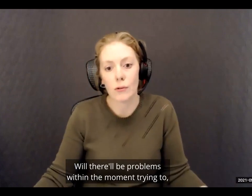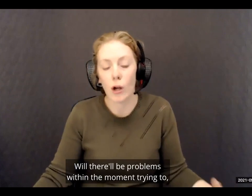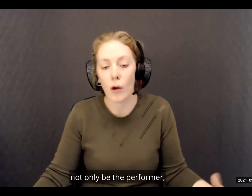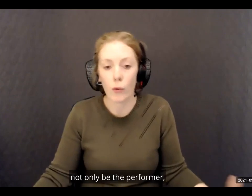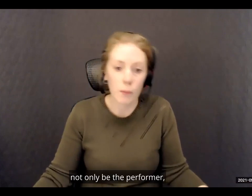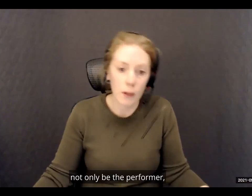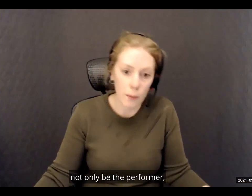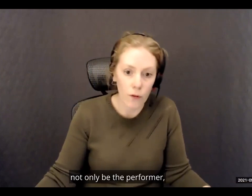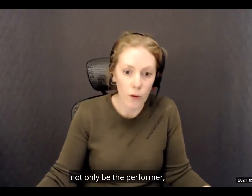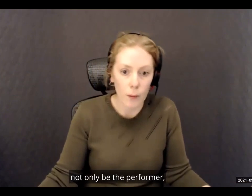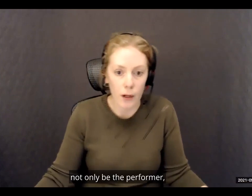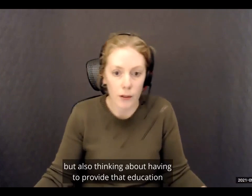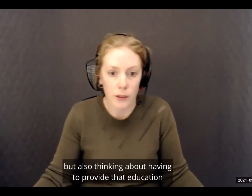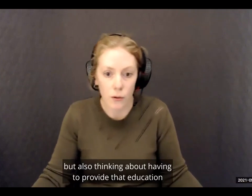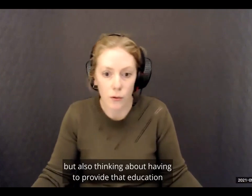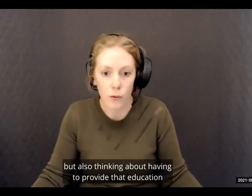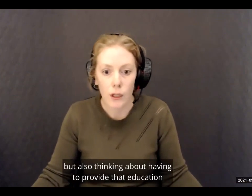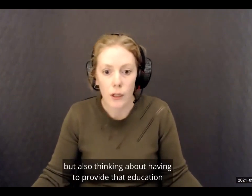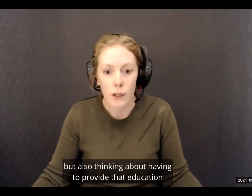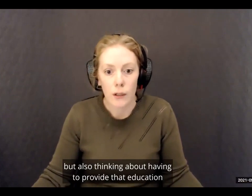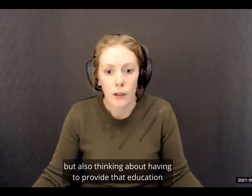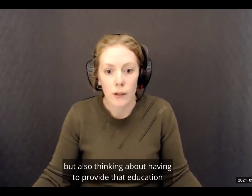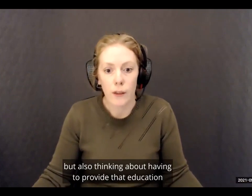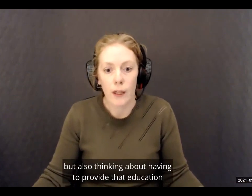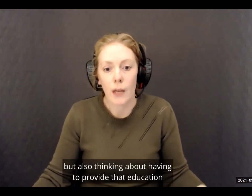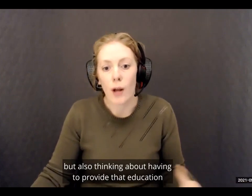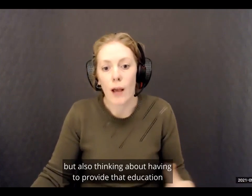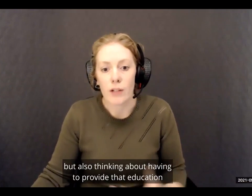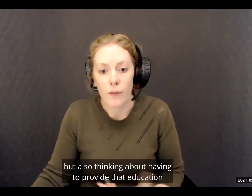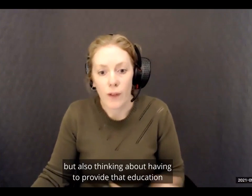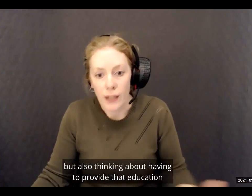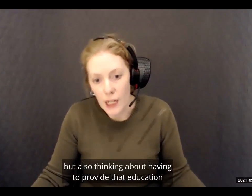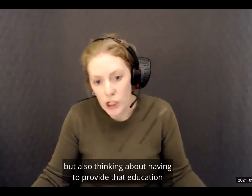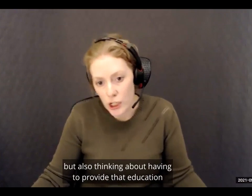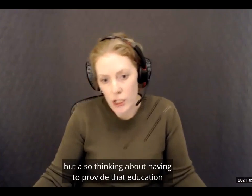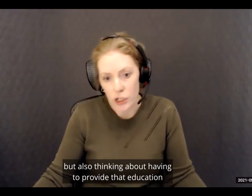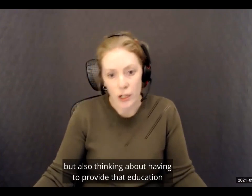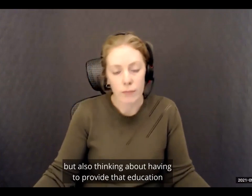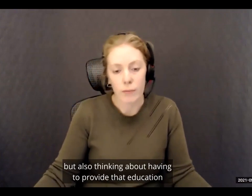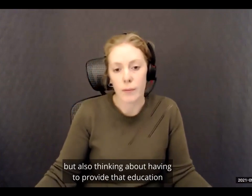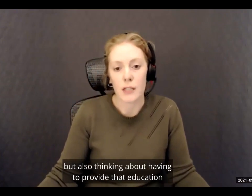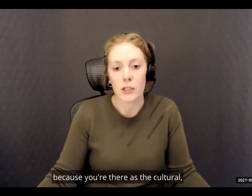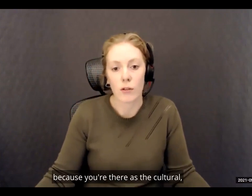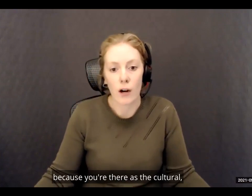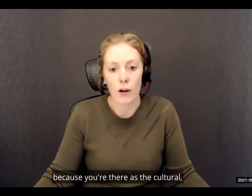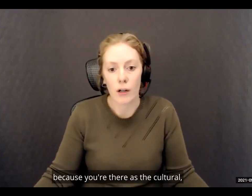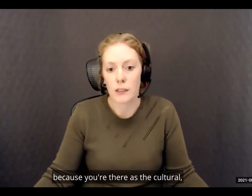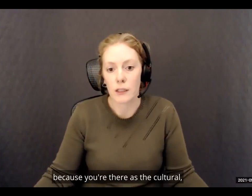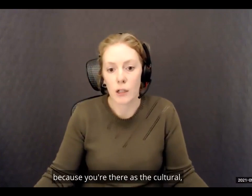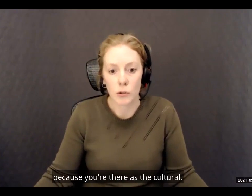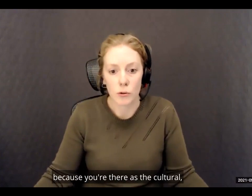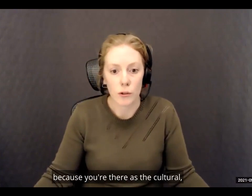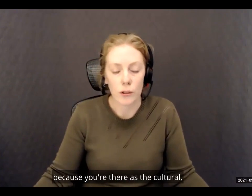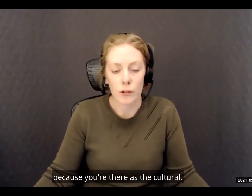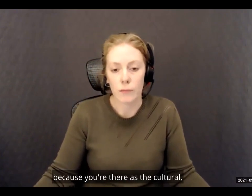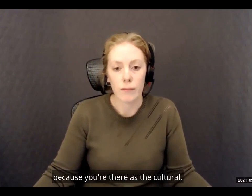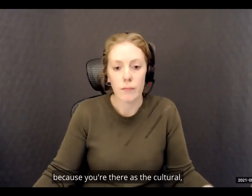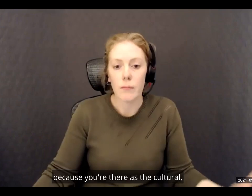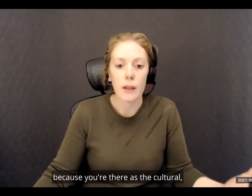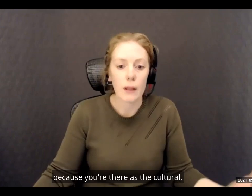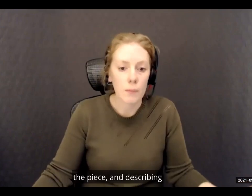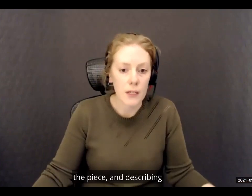to not only be the performer, but also thinking about having to provide that education because you're there as the